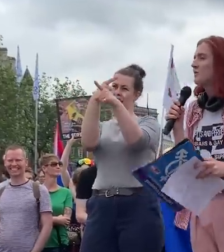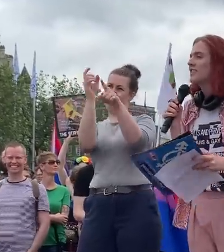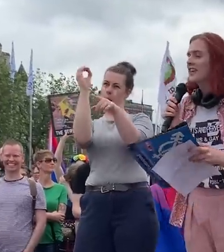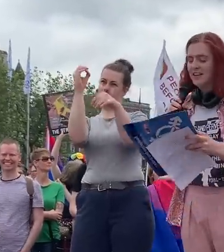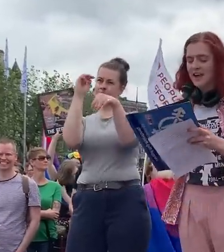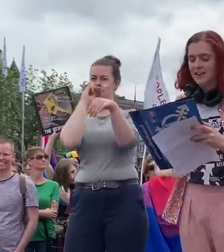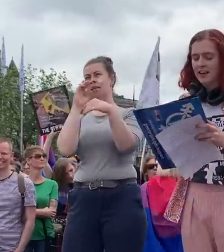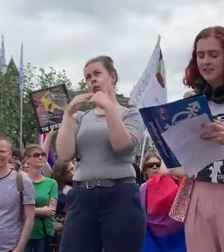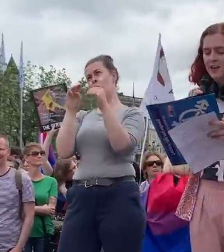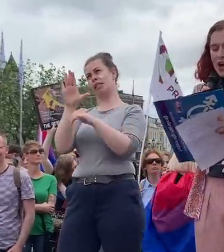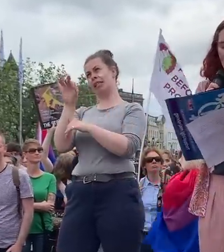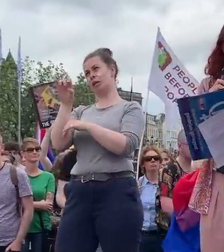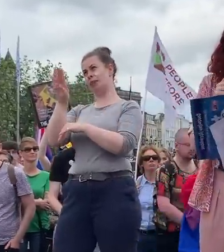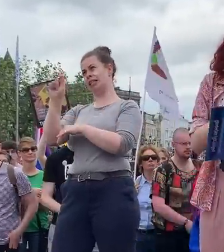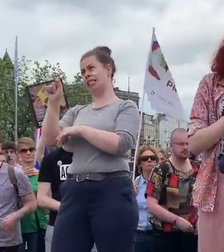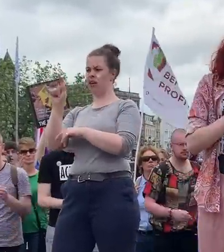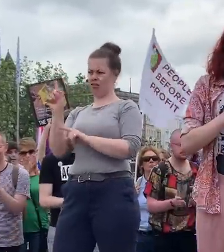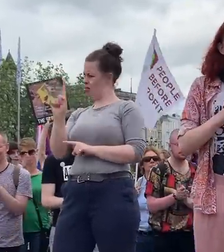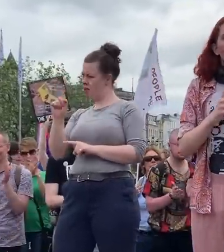on LGBT identities.